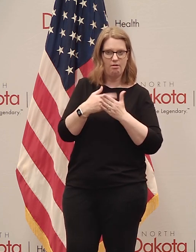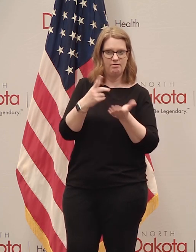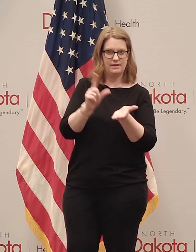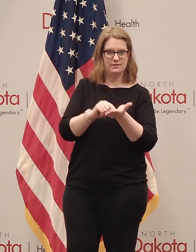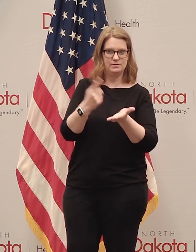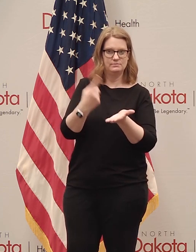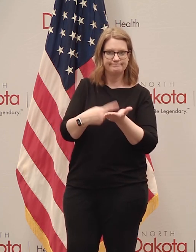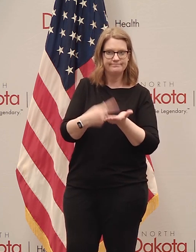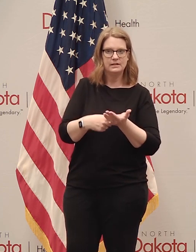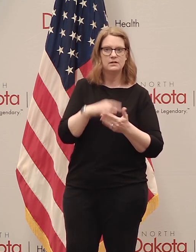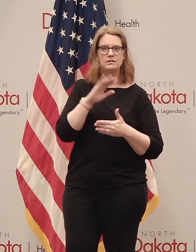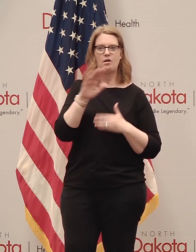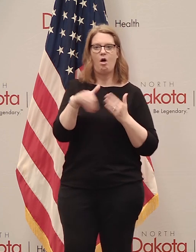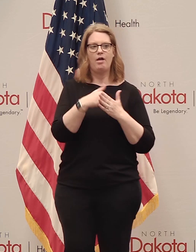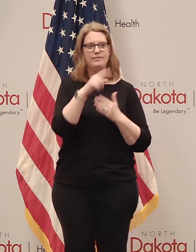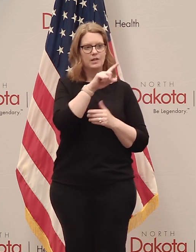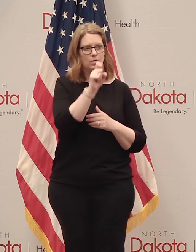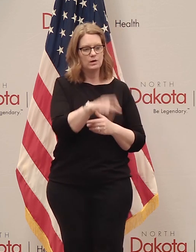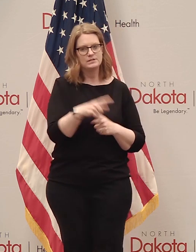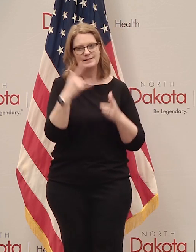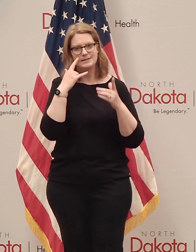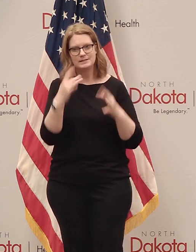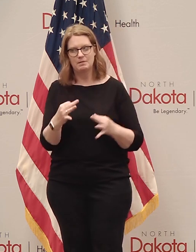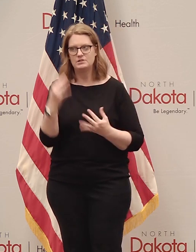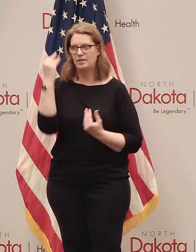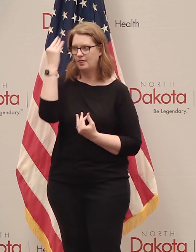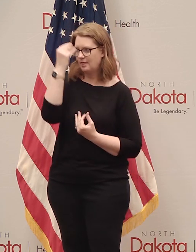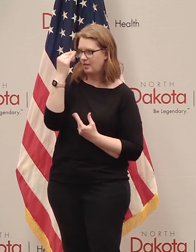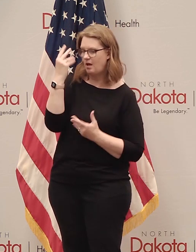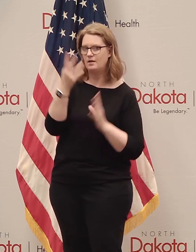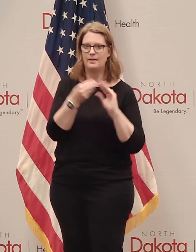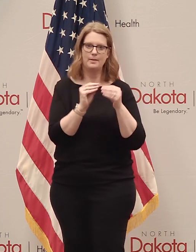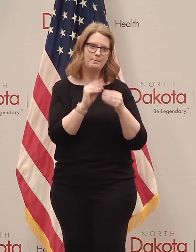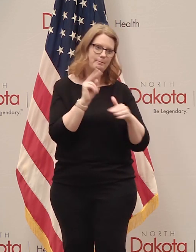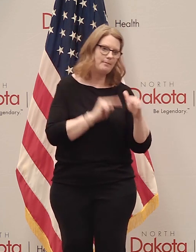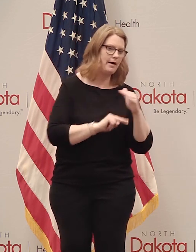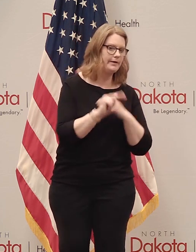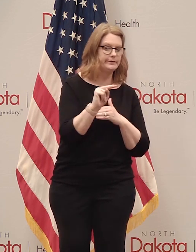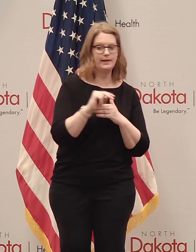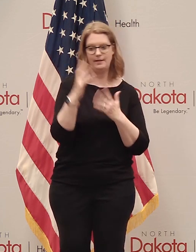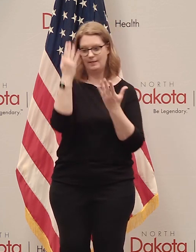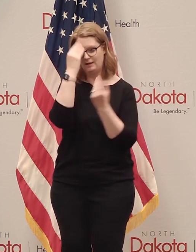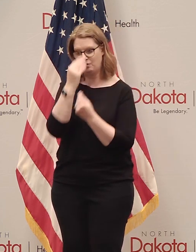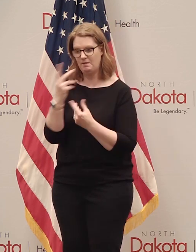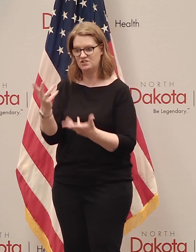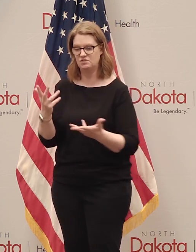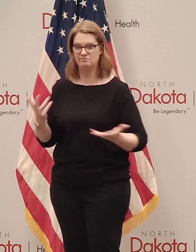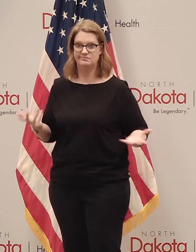your questions and all of the decision making and the thought behind it and the modeling and the data